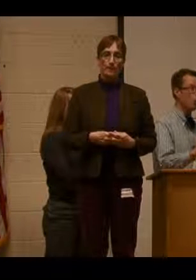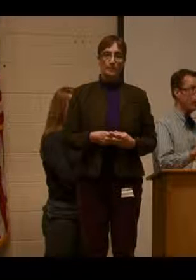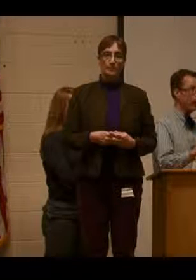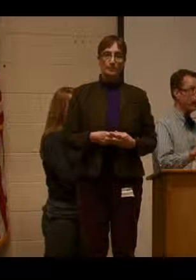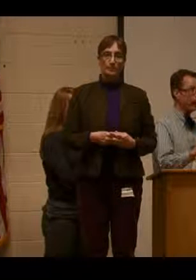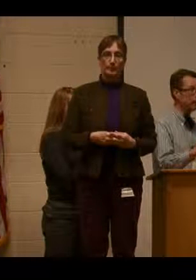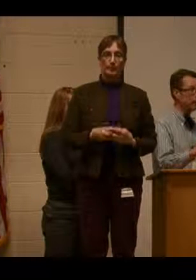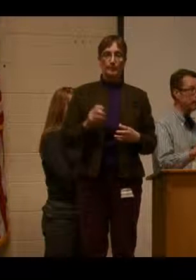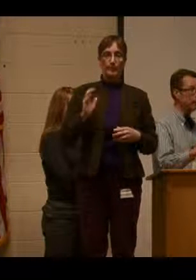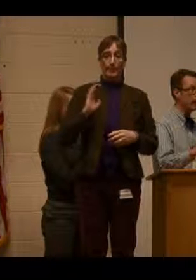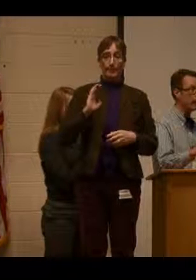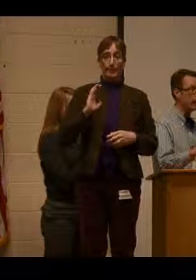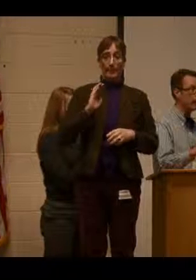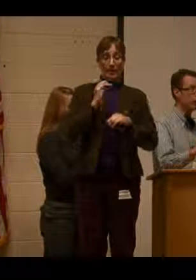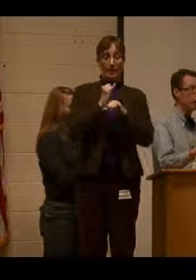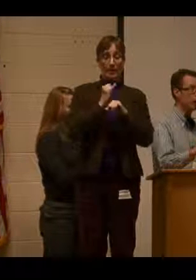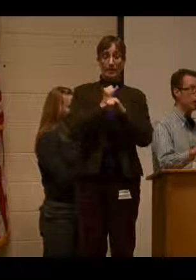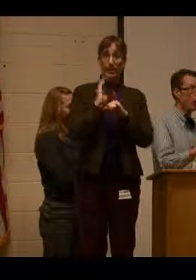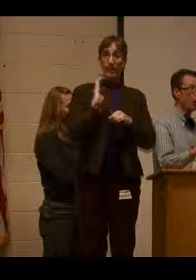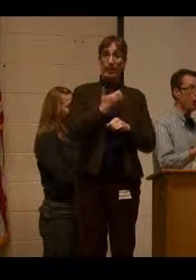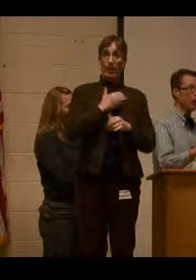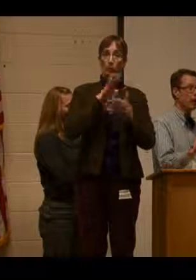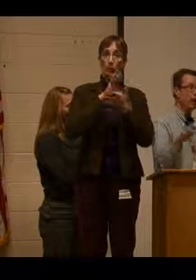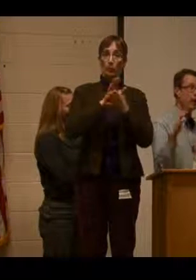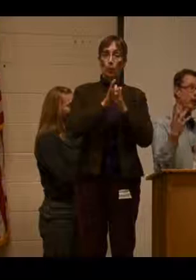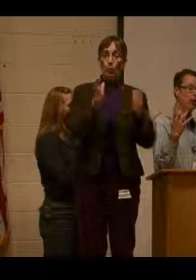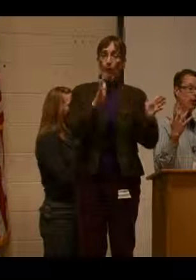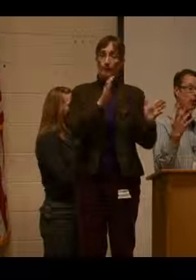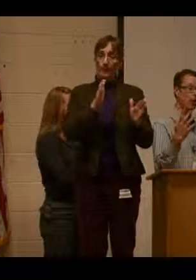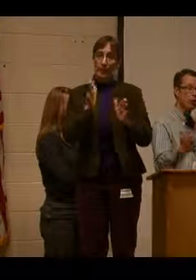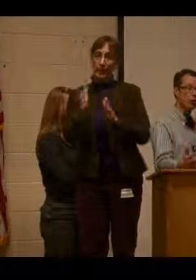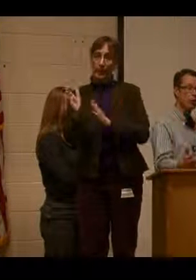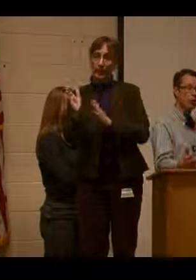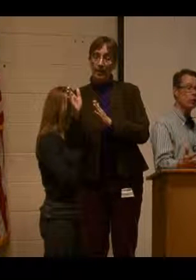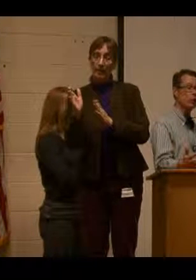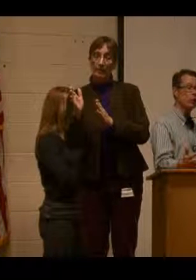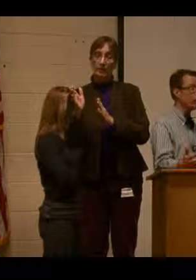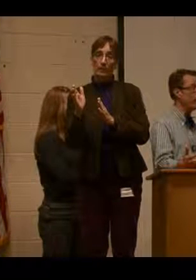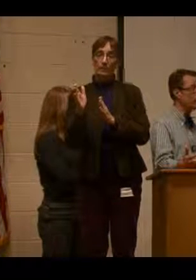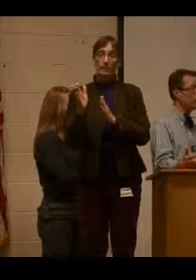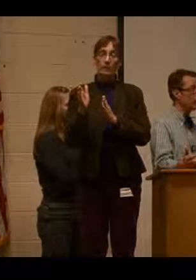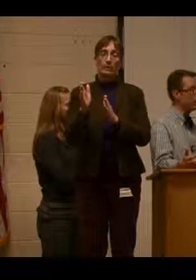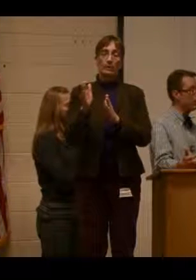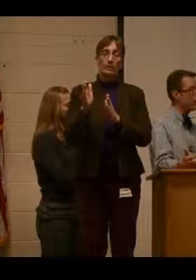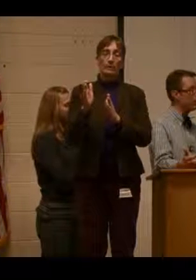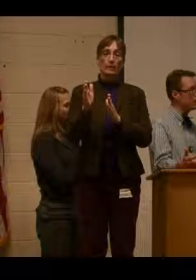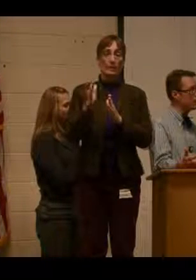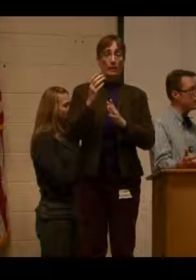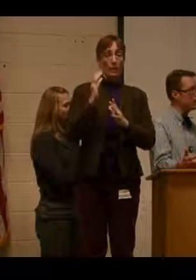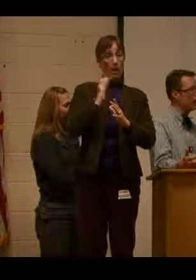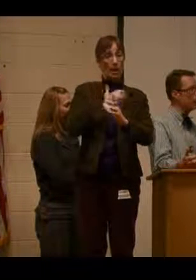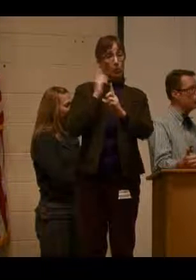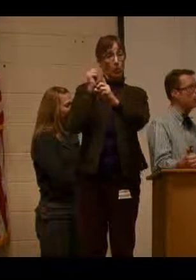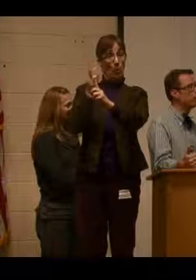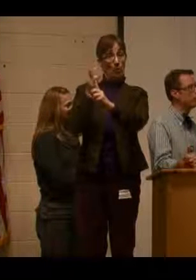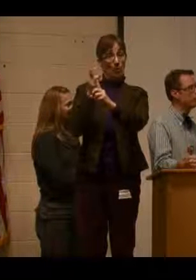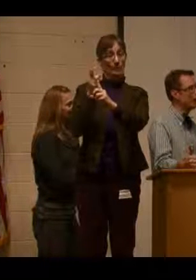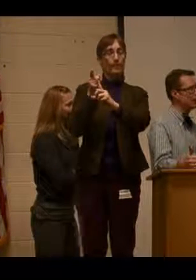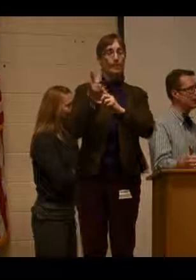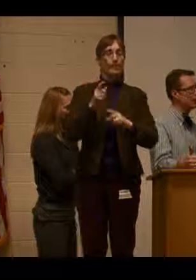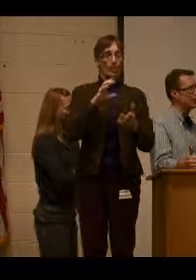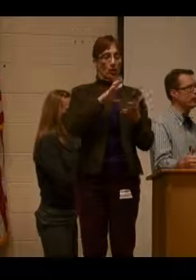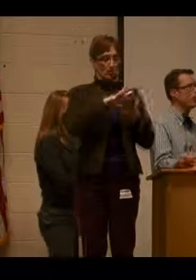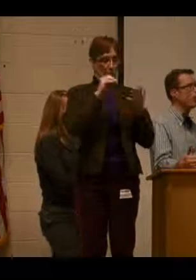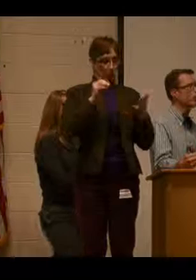is that our students, 1 year after leaving CSDB, will be successful in their post-school